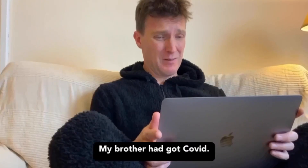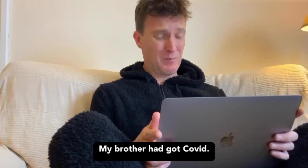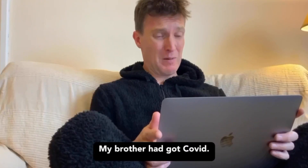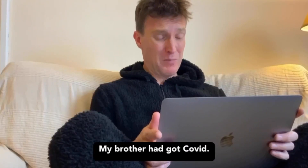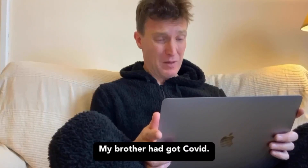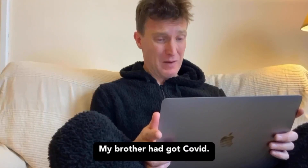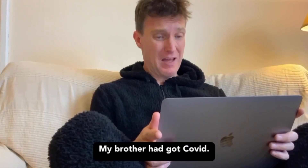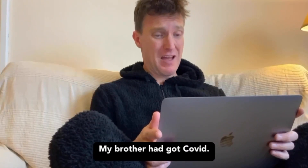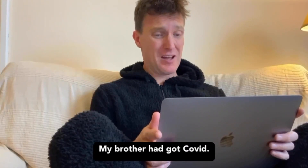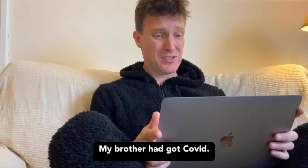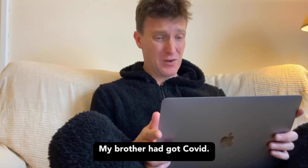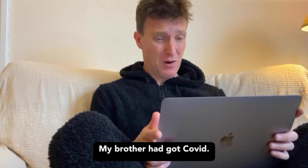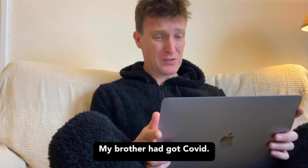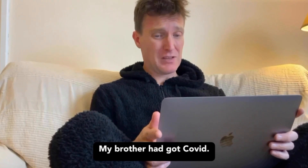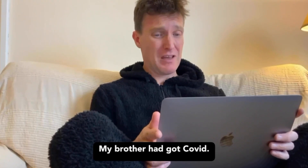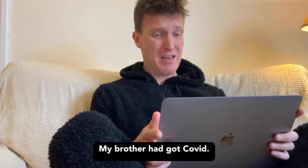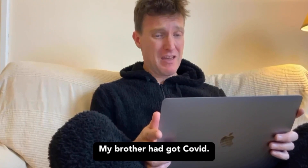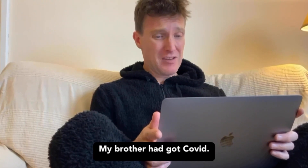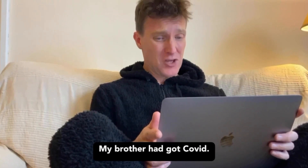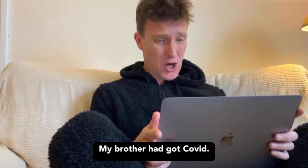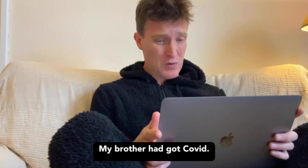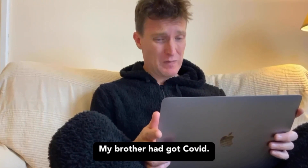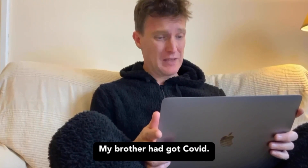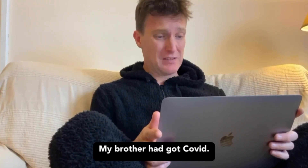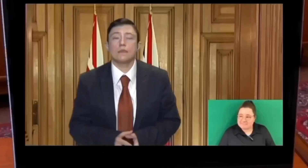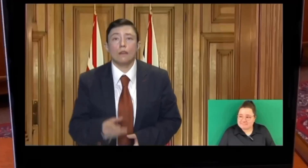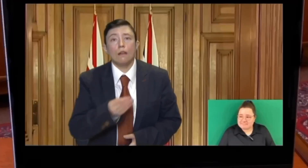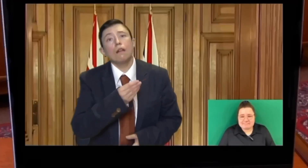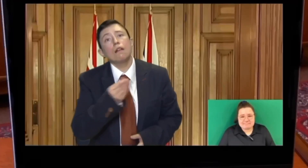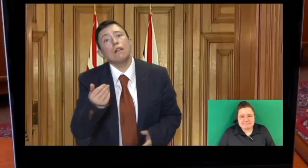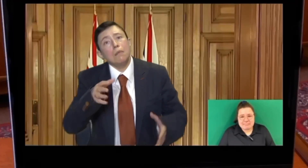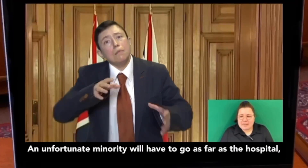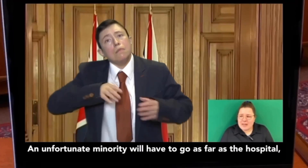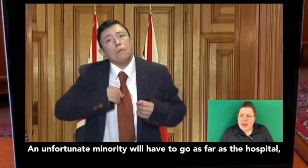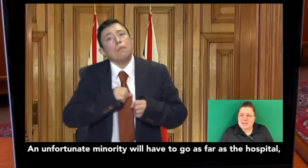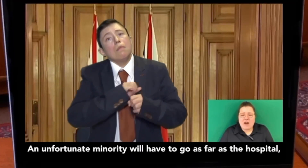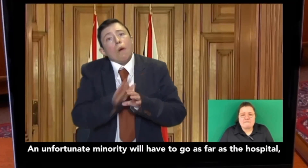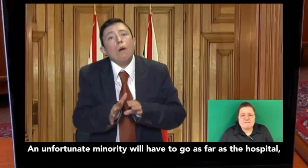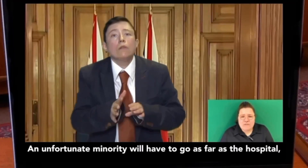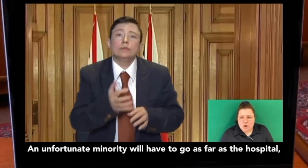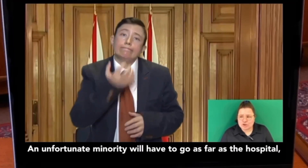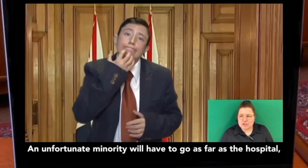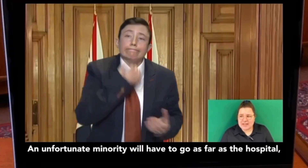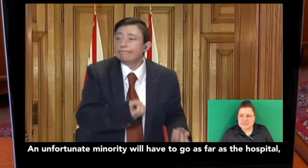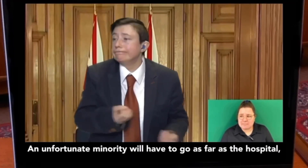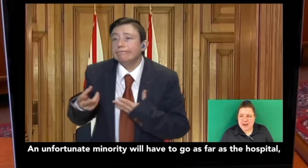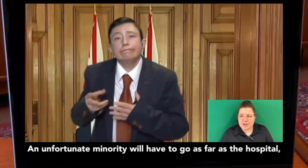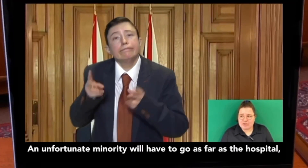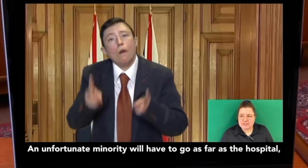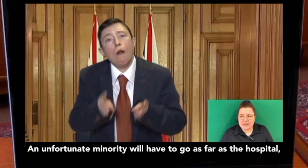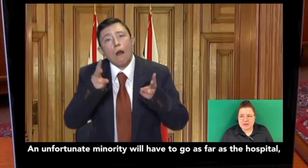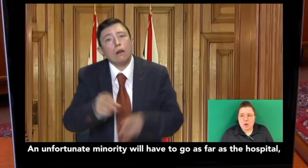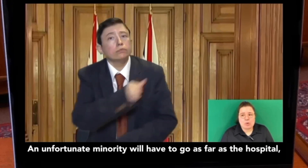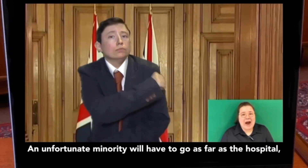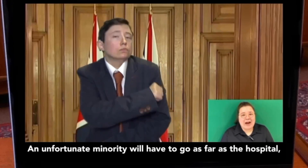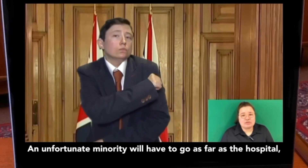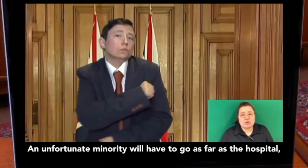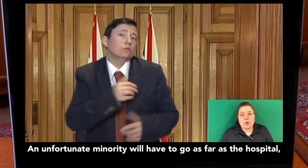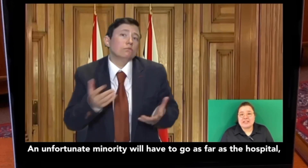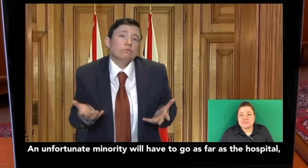My brother had got COVID. An unfortunate minority will have to go as far as